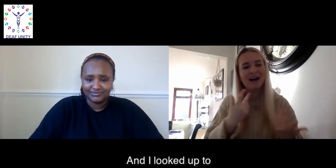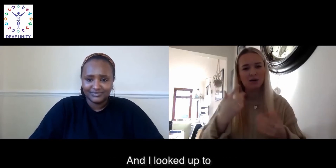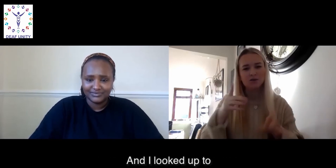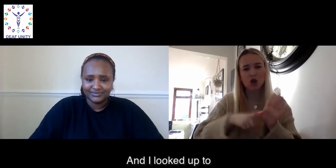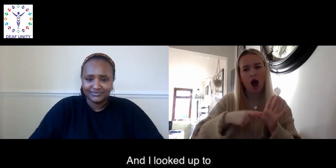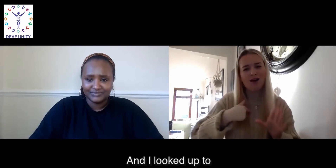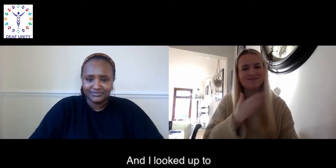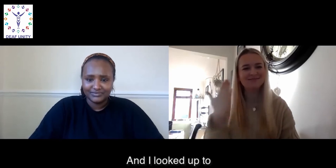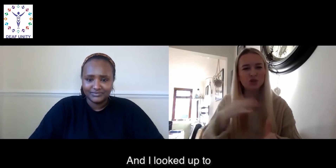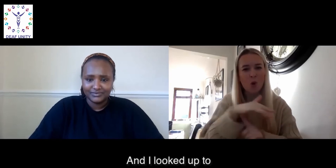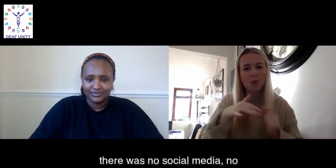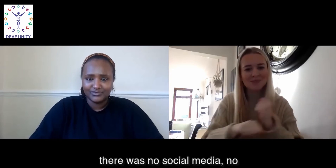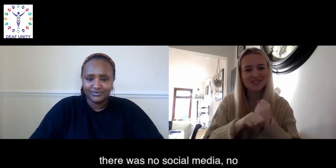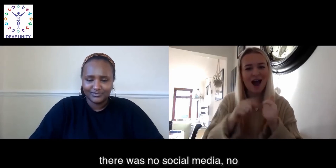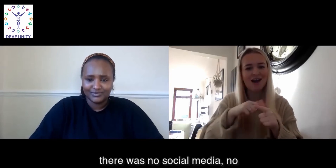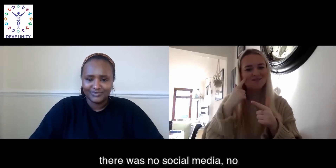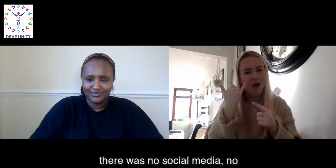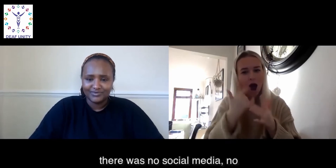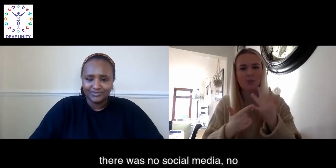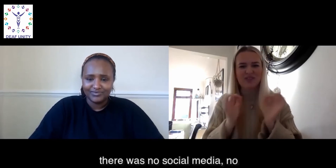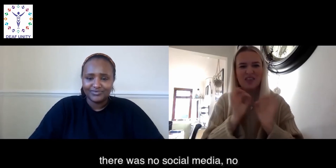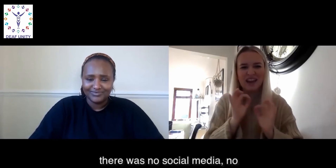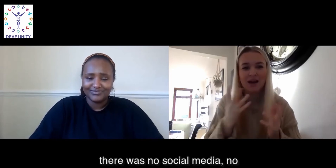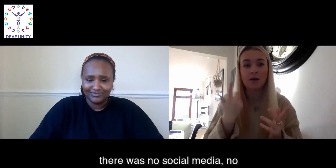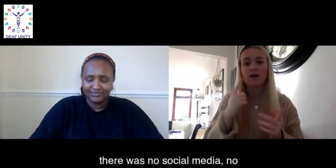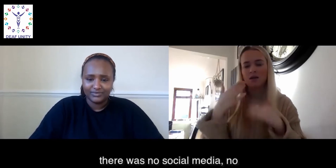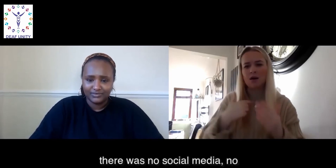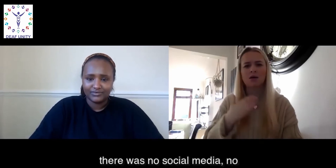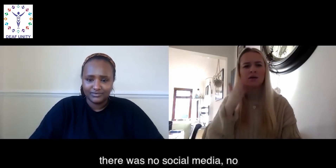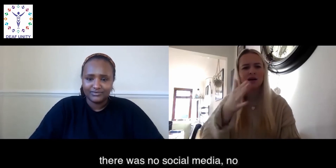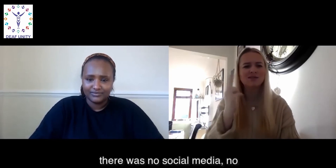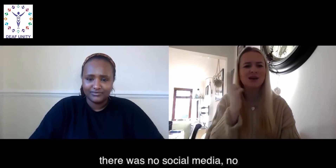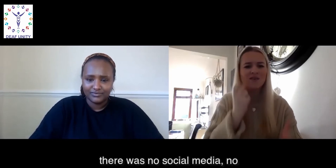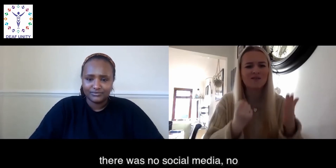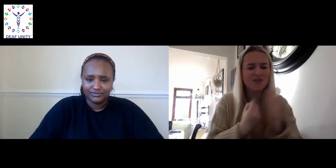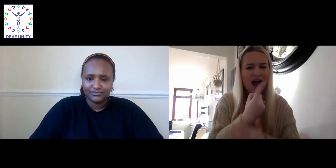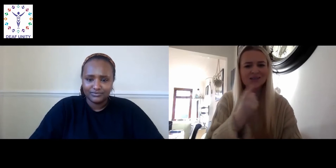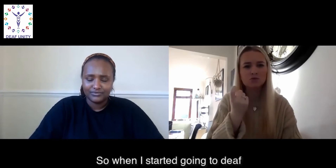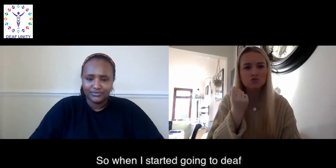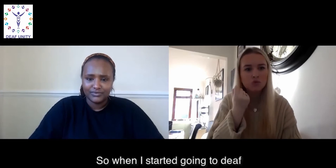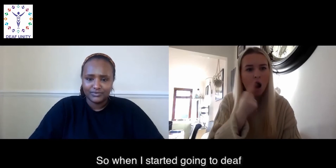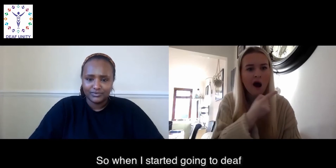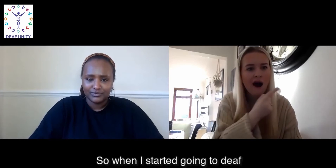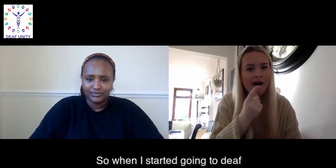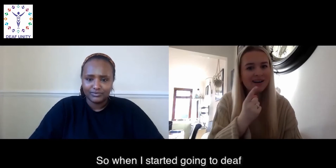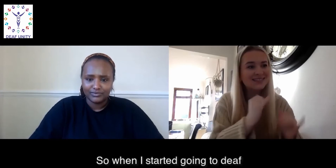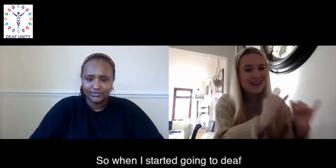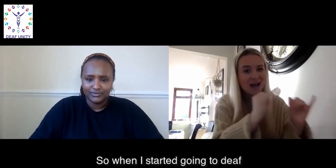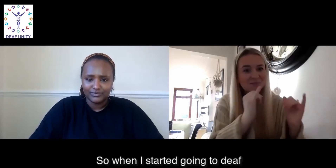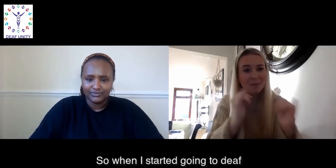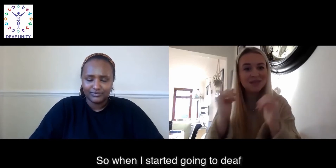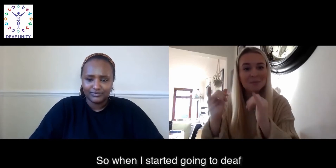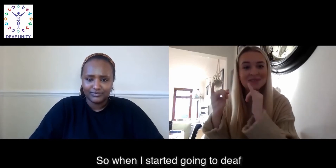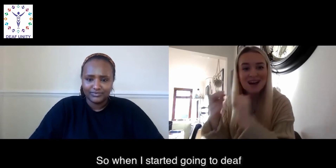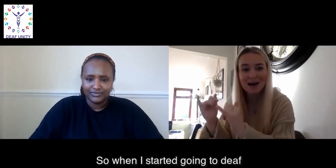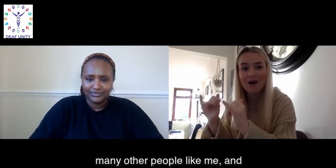him. When I was young, there was no social media, no smartphones, nothing like that. So when I started going to deaf events, I